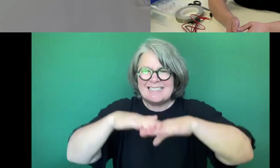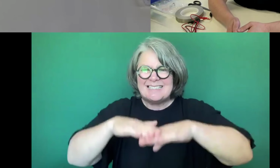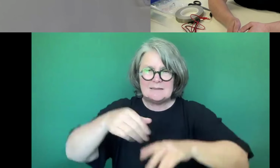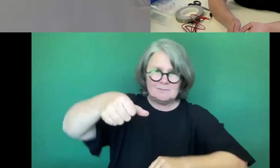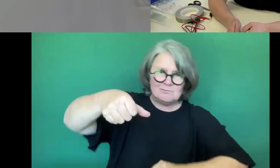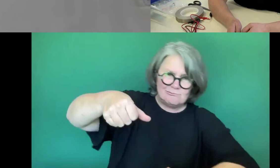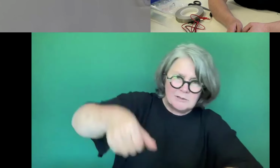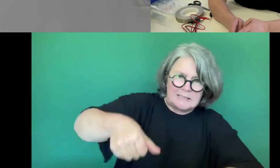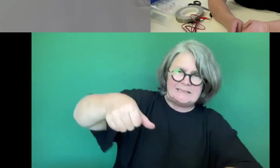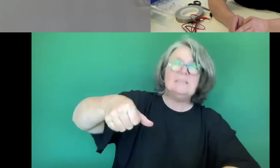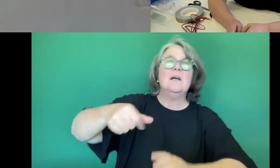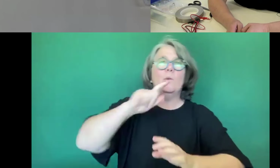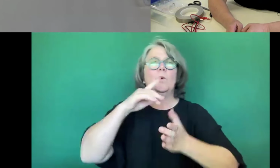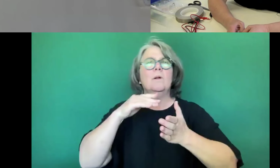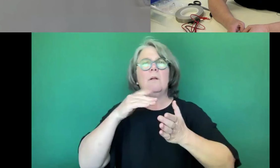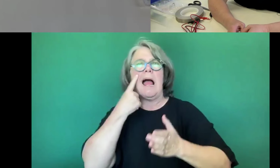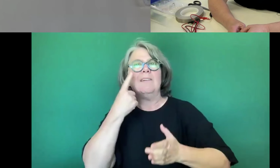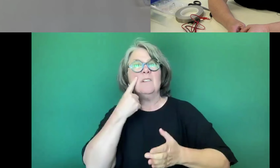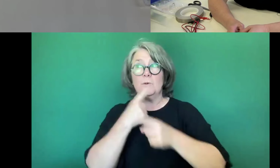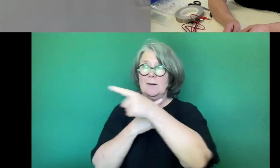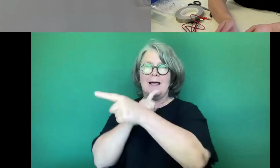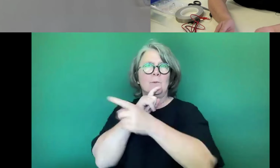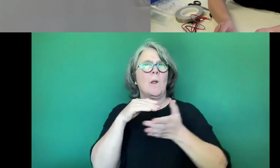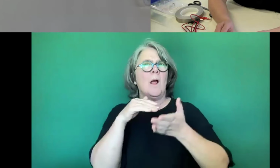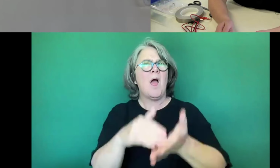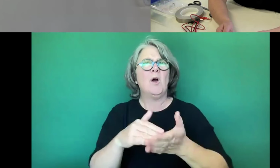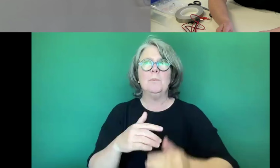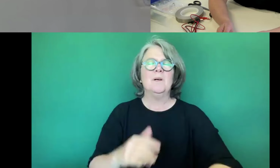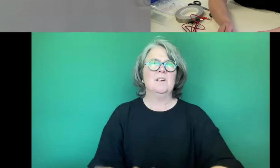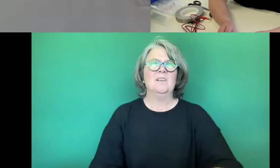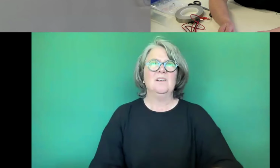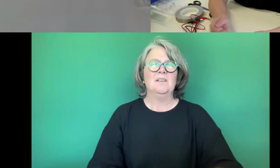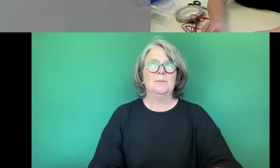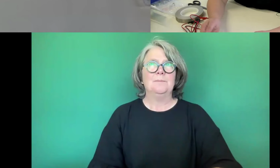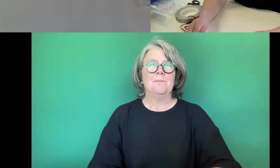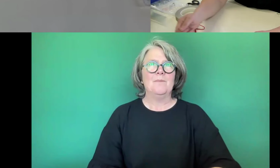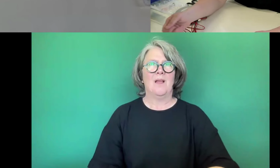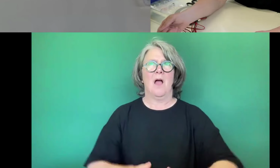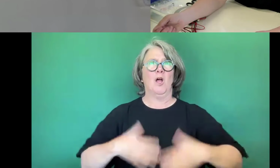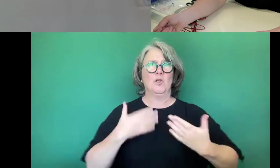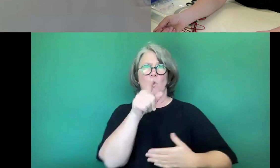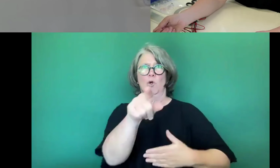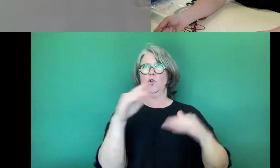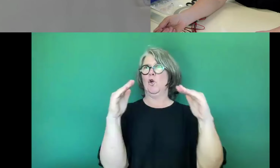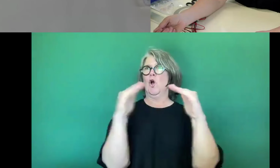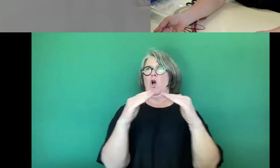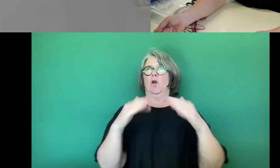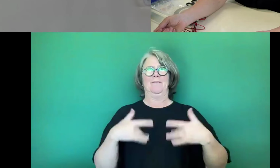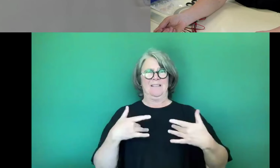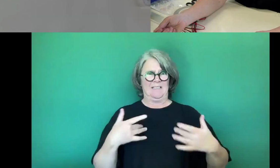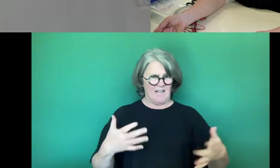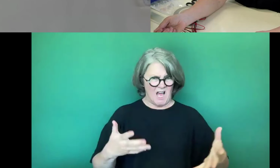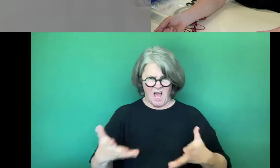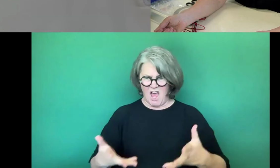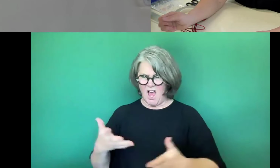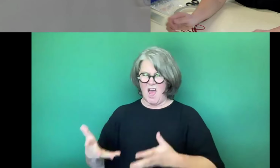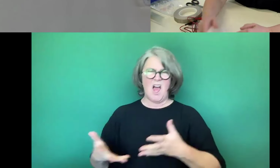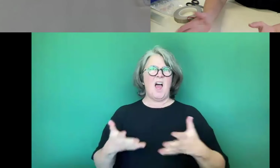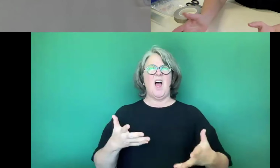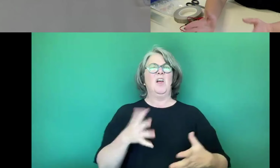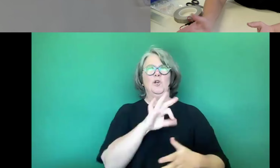you to troubleshoot, because there's nothing worse than like, if I don't make the power block, nothing else is going to work. All